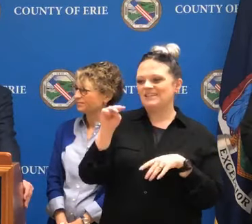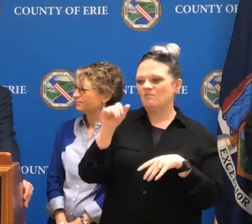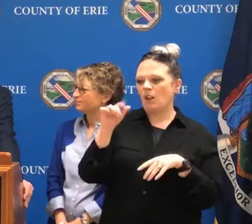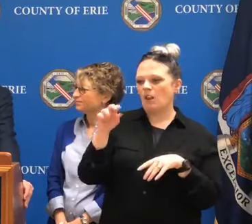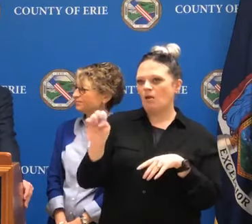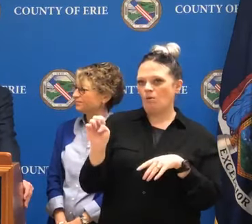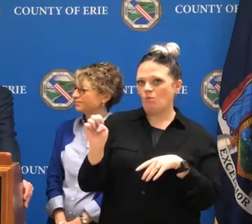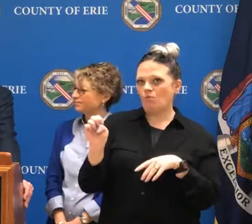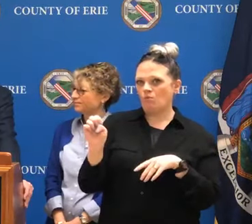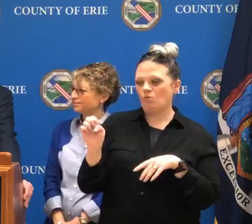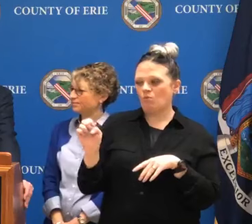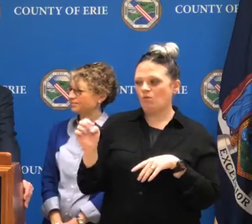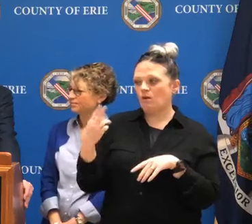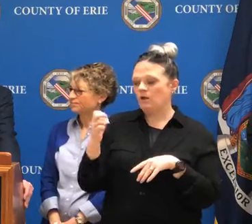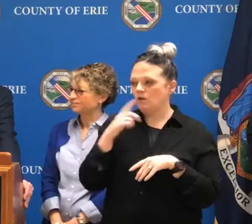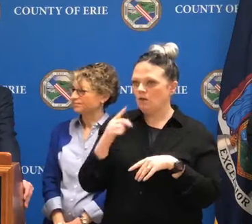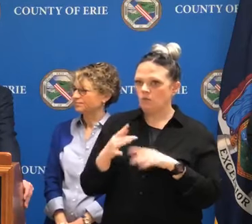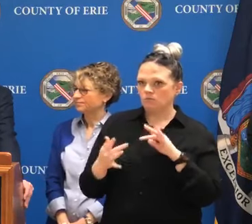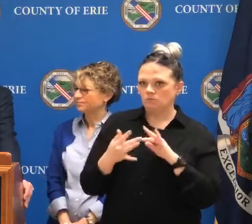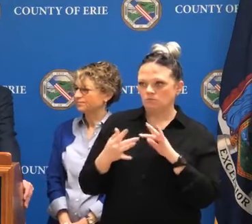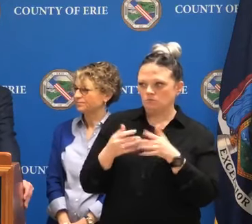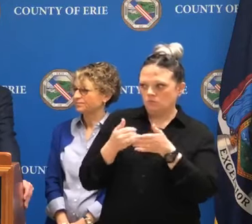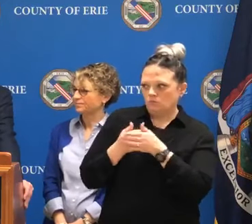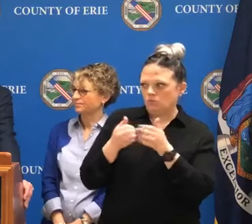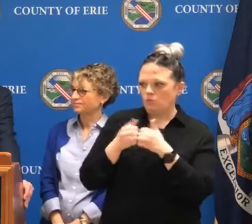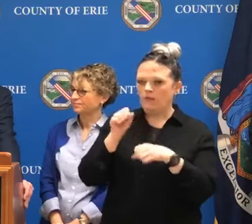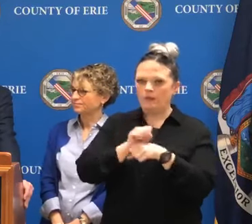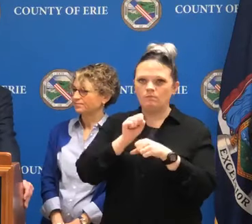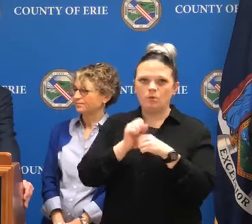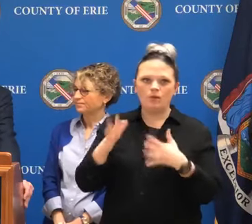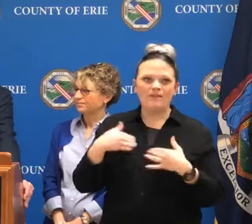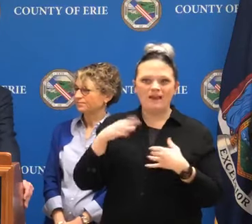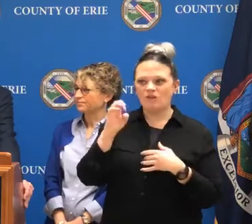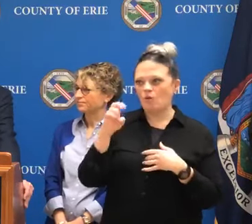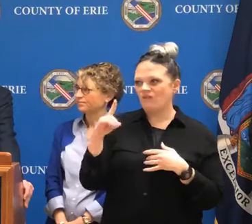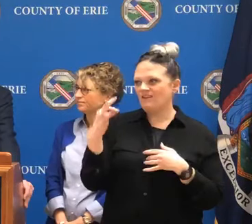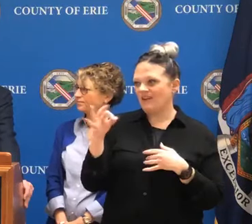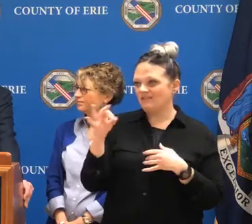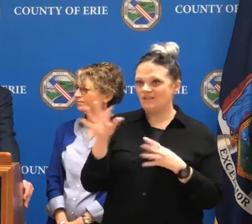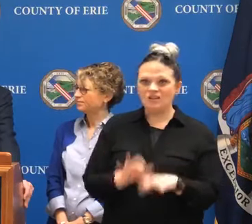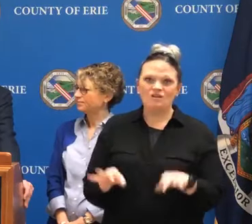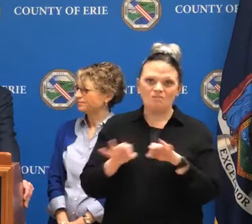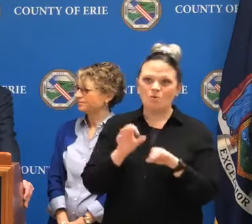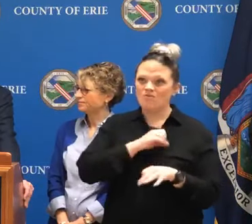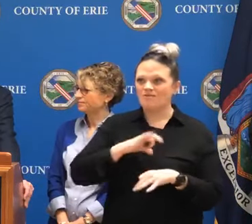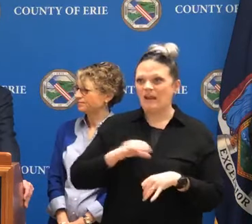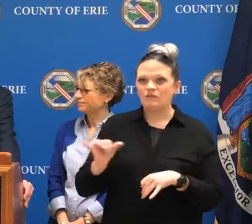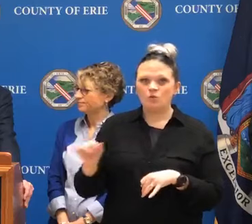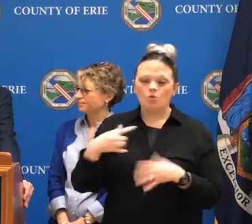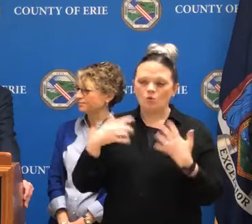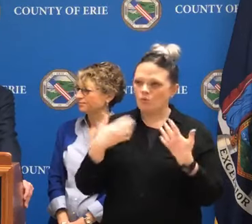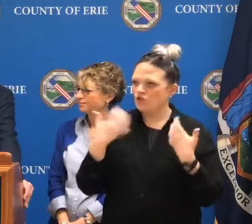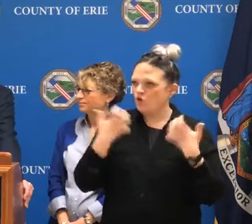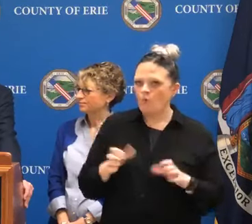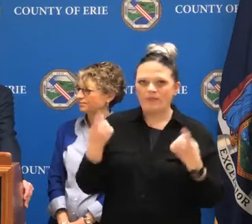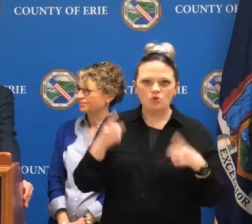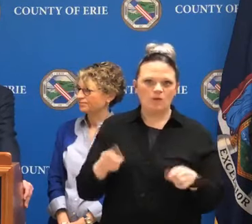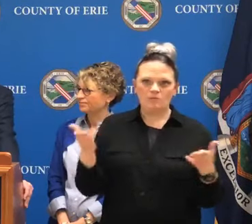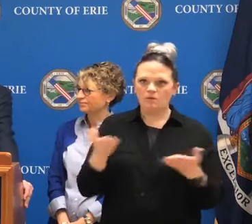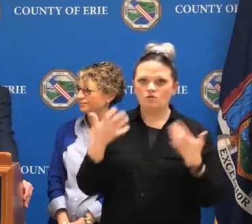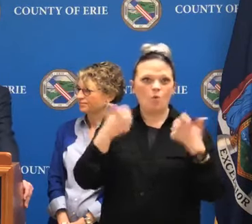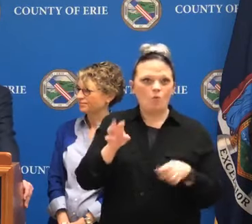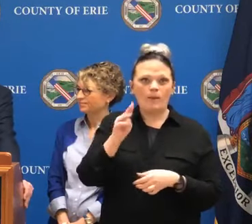close contact with an employee who does have COVID-19, as well as some of his key personnel as well. We're trying to eliminate that from happening here. We also don't want